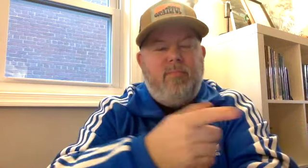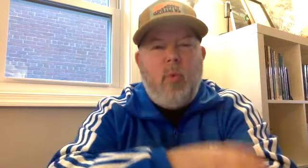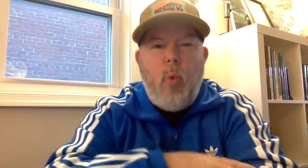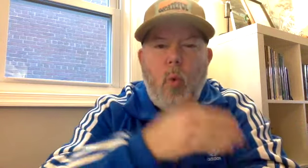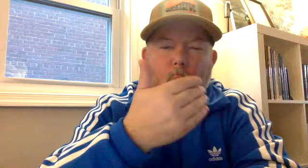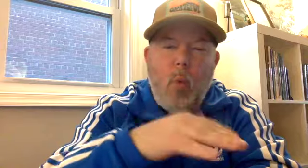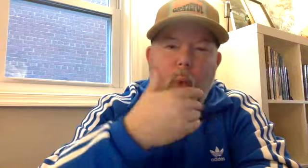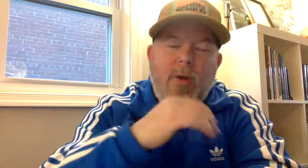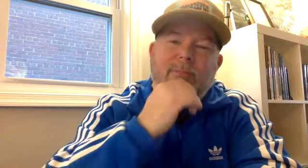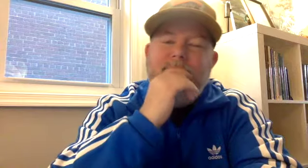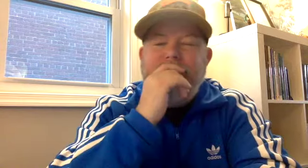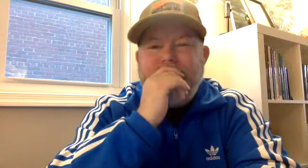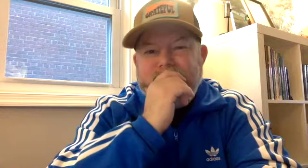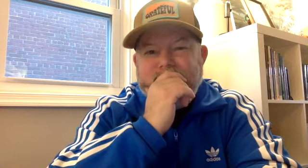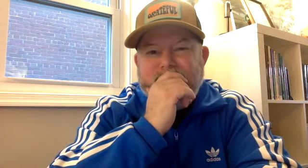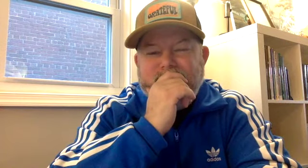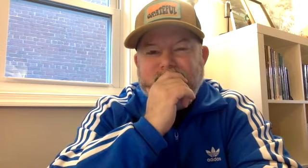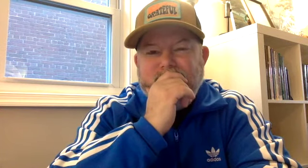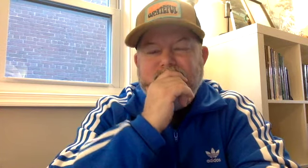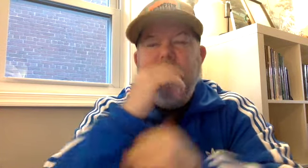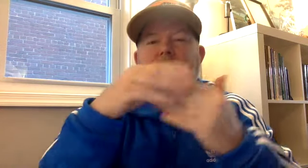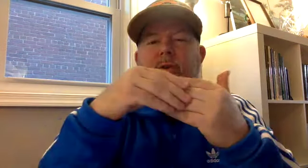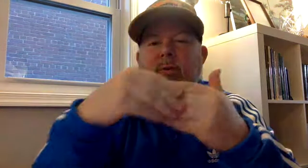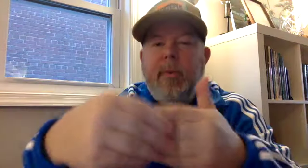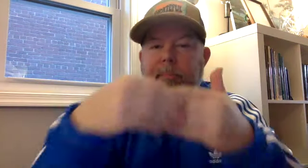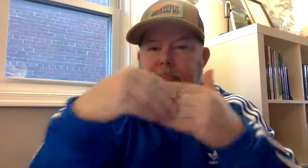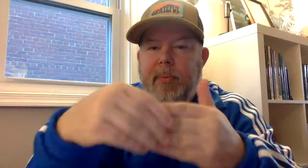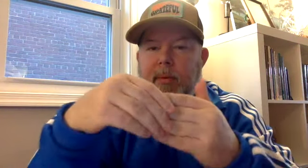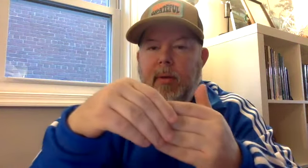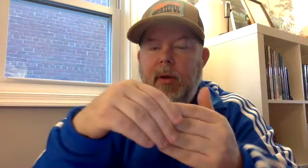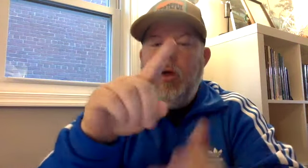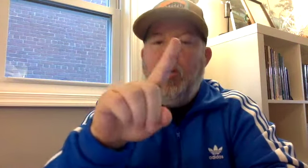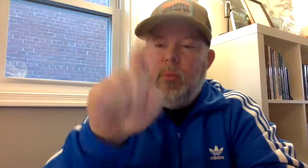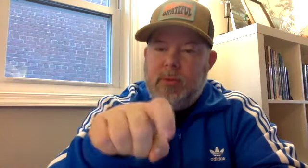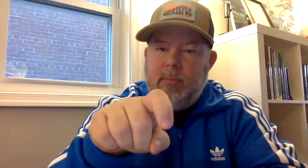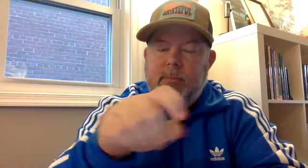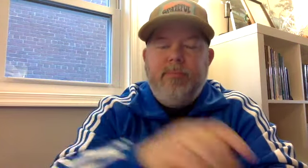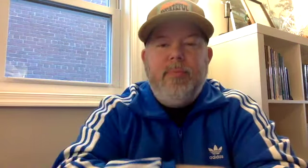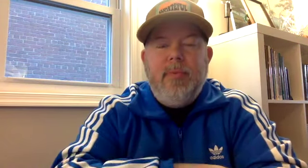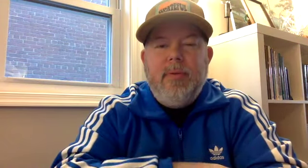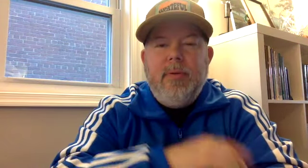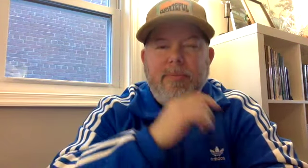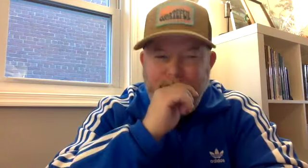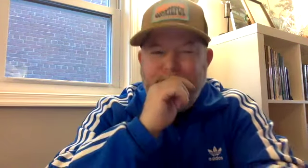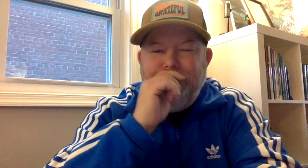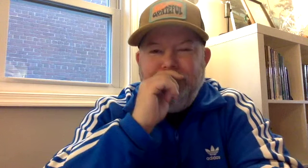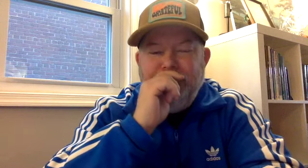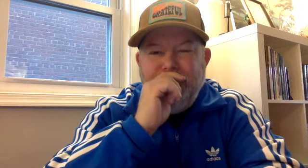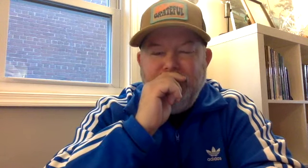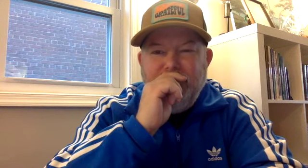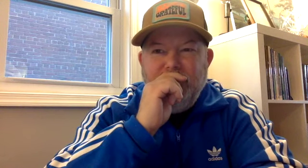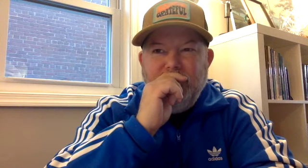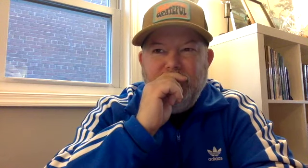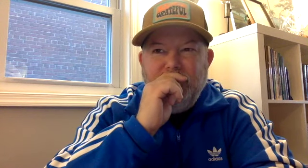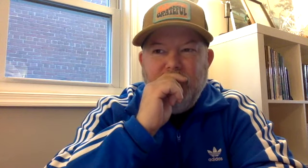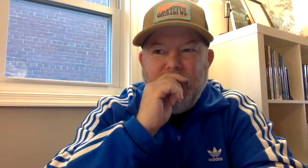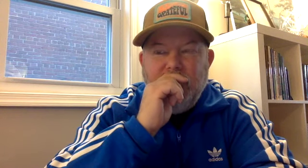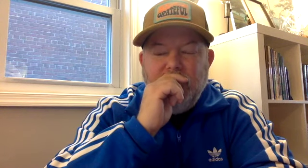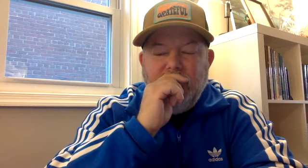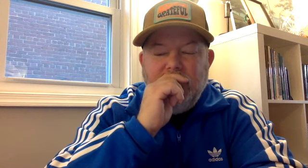and your car breaking down. So that's why you should call CarShield before it's too late. Trust CarShield to help save you money when your car breaks down. Call